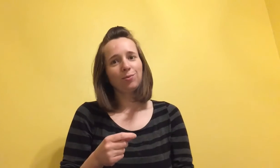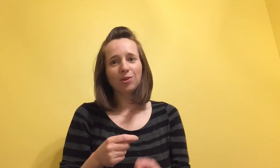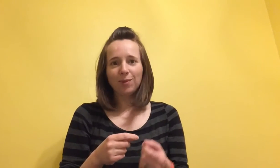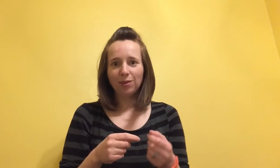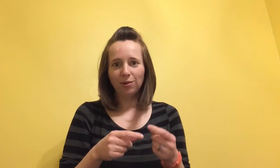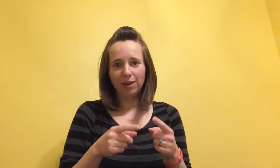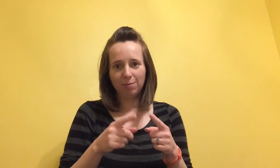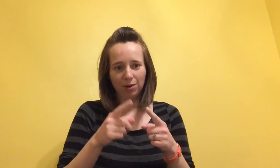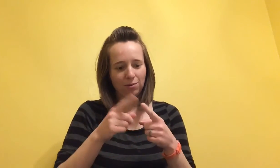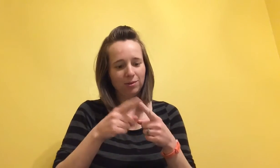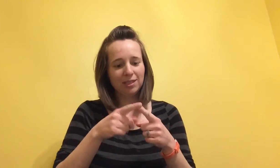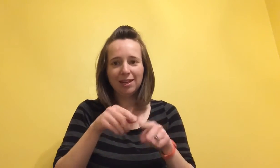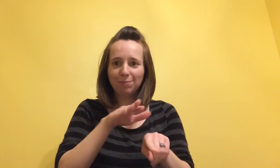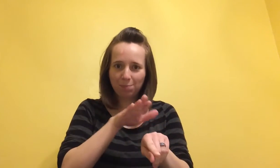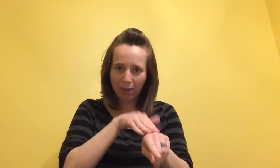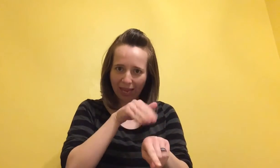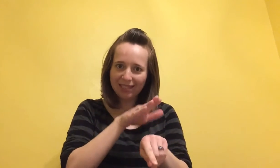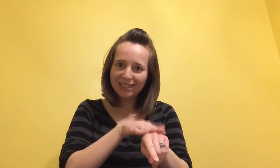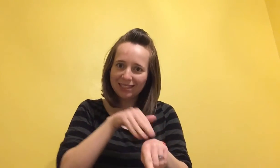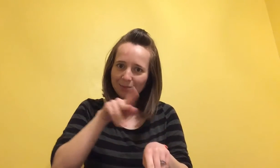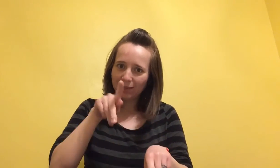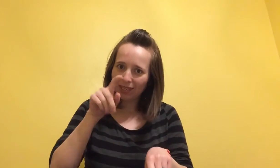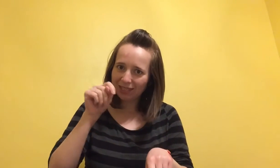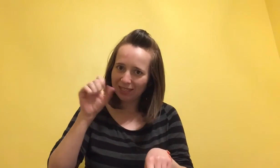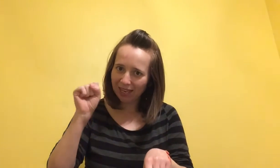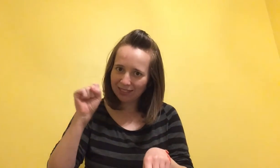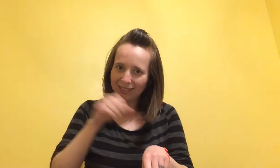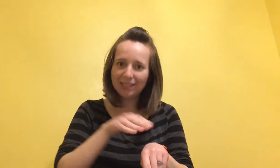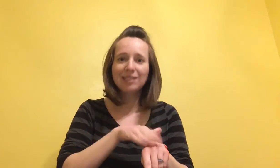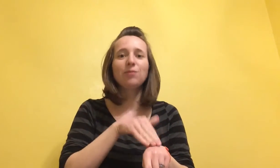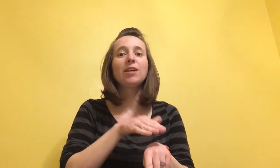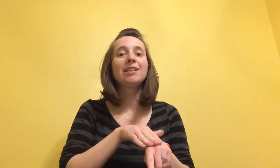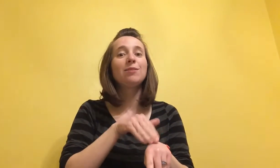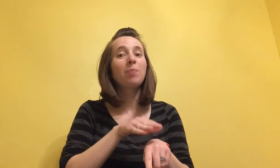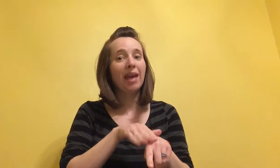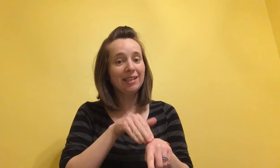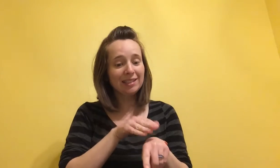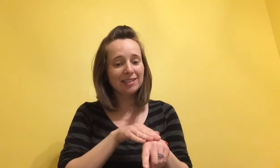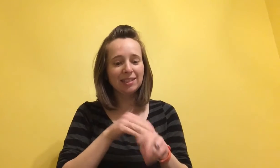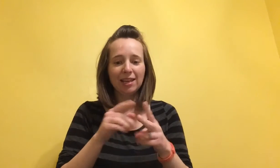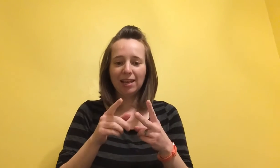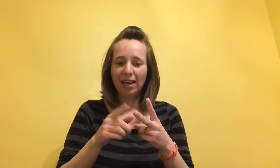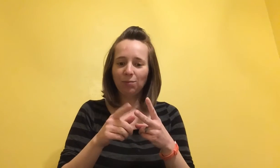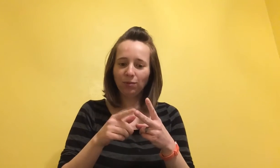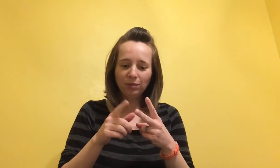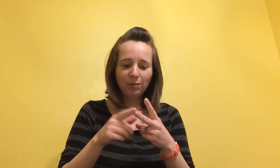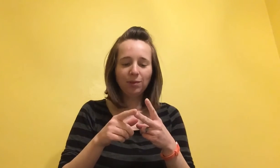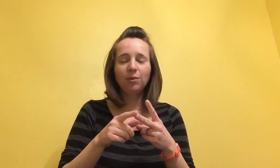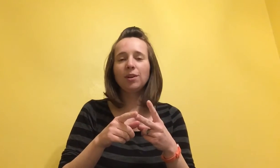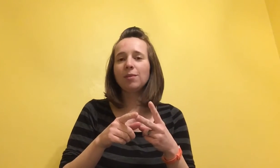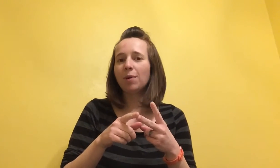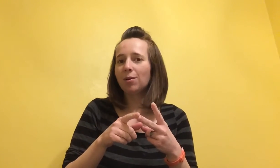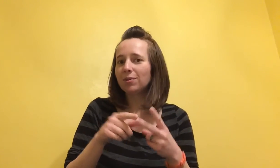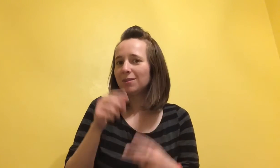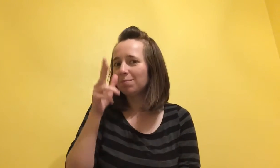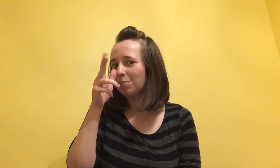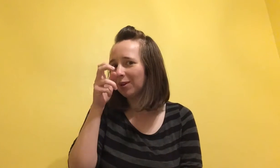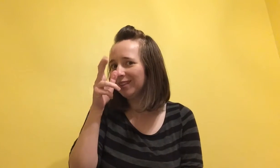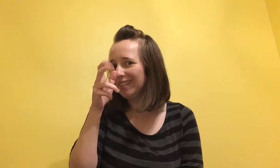going to be learning about pets, P-E-T-S, different kinds of pets. And we're also going to be learning about